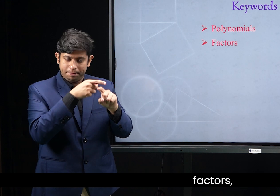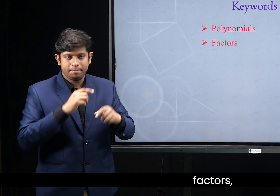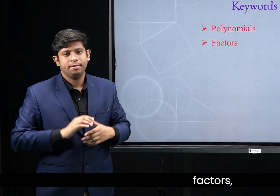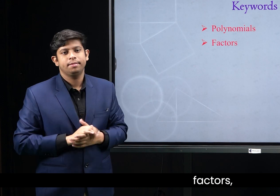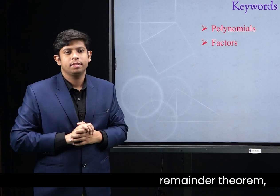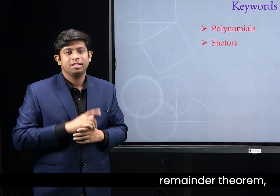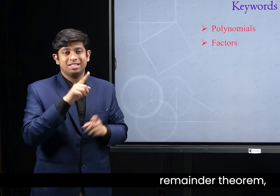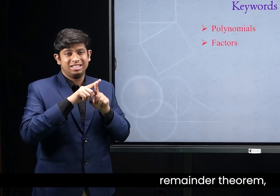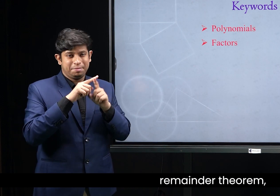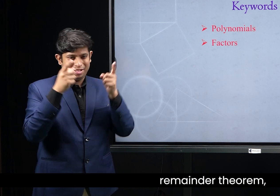Reminder theorem.